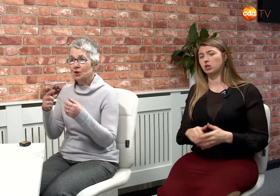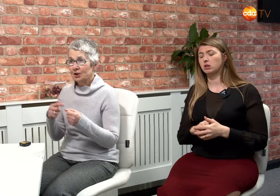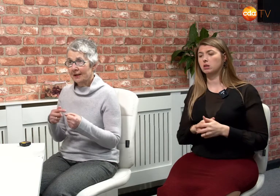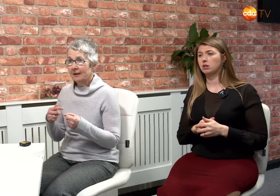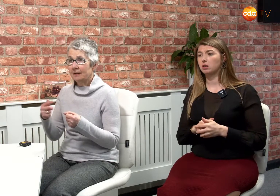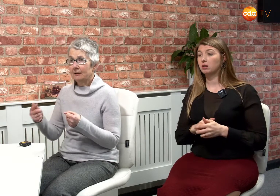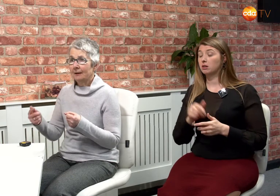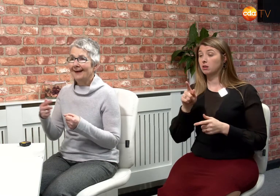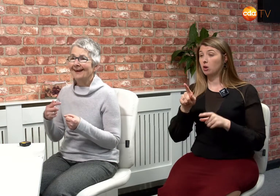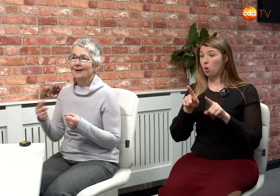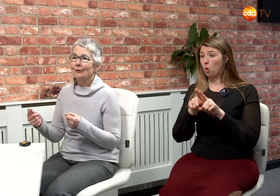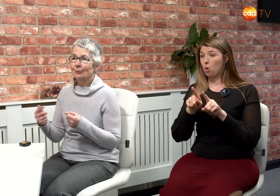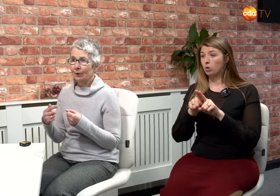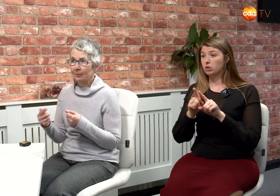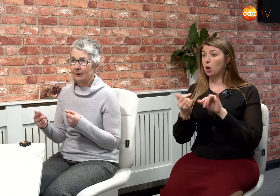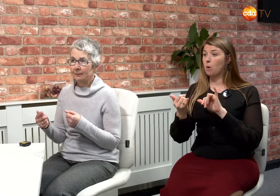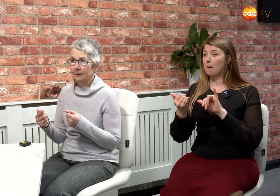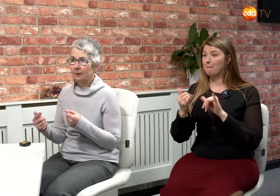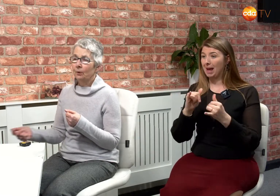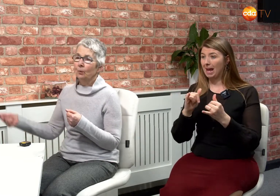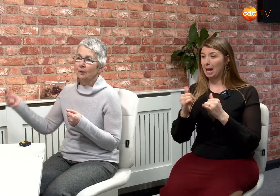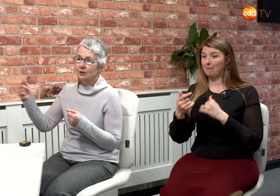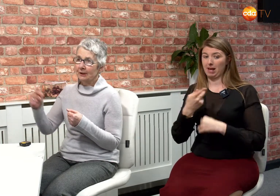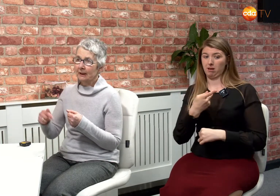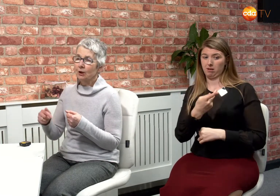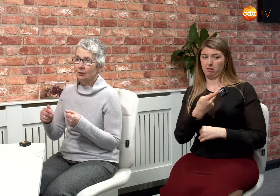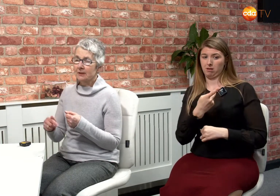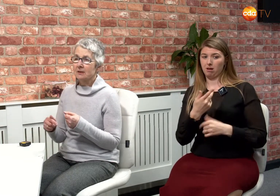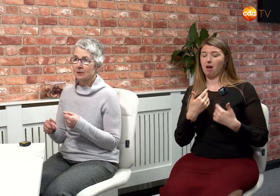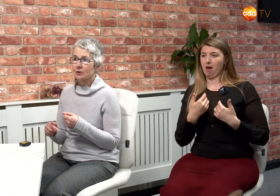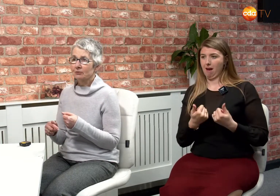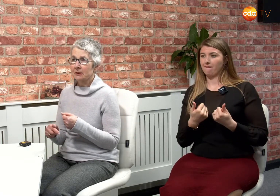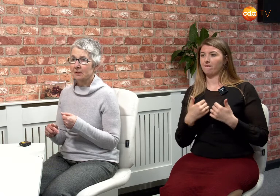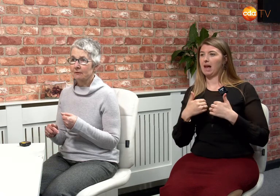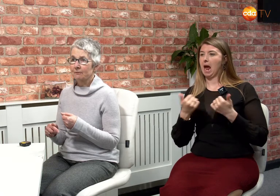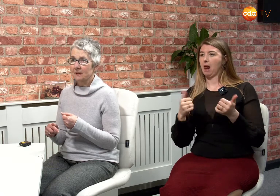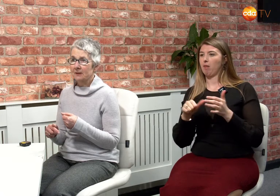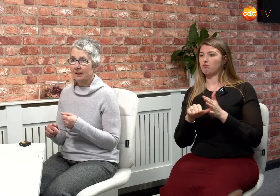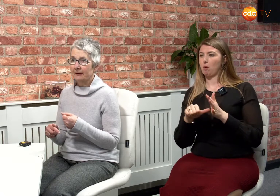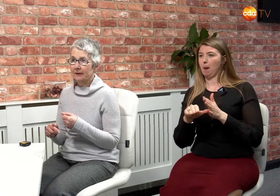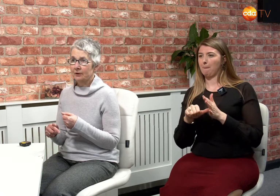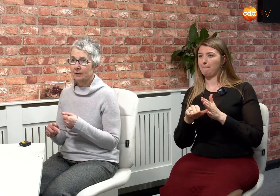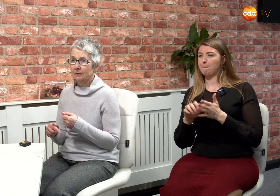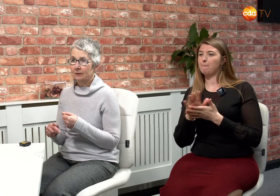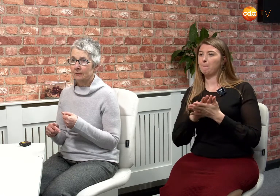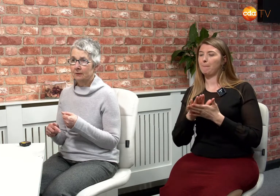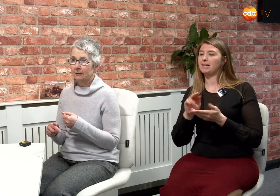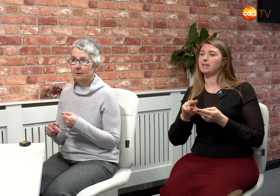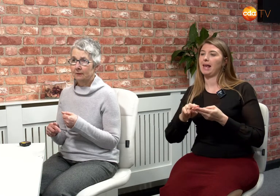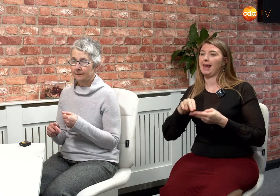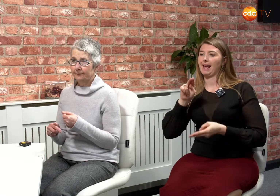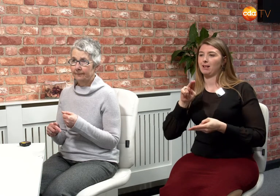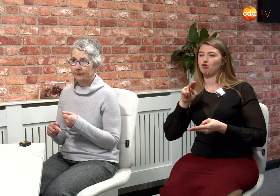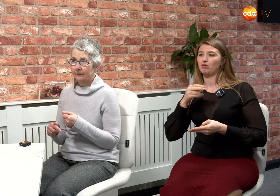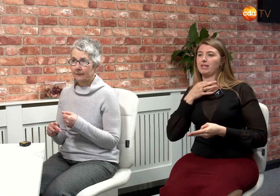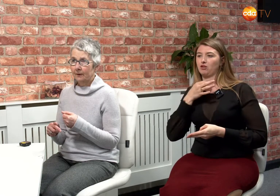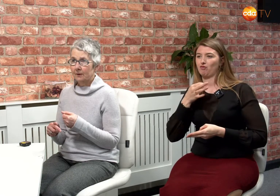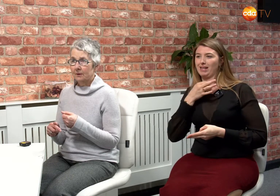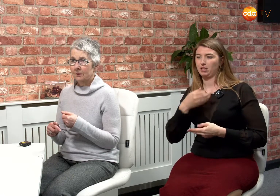that you share a health problem which increases your risk of miscarriage.